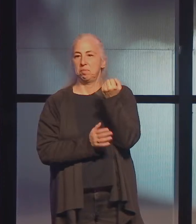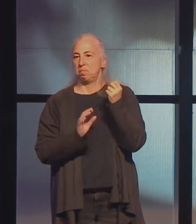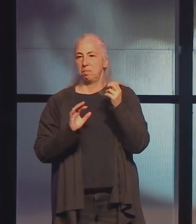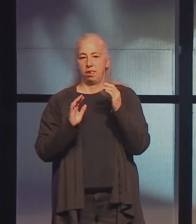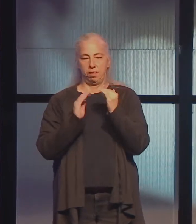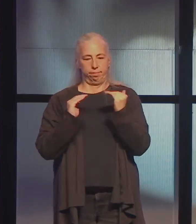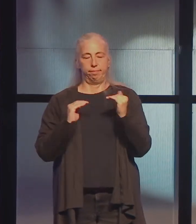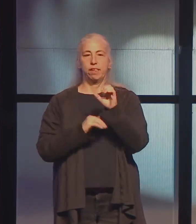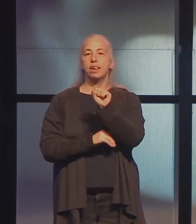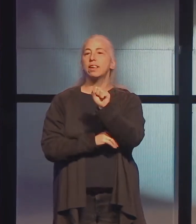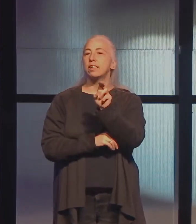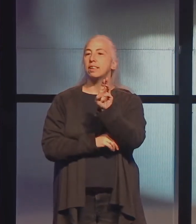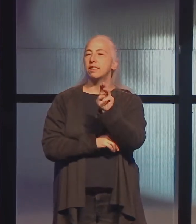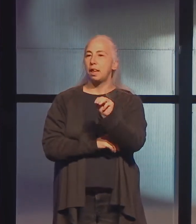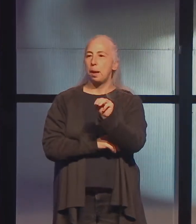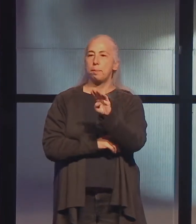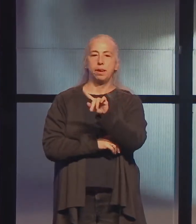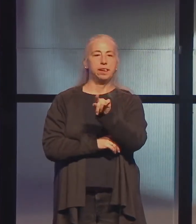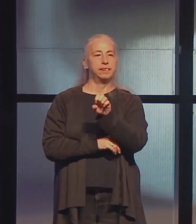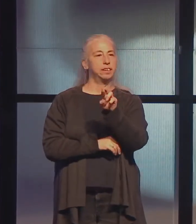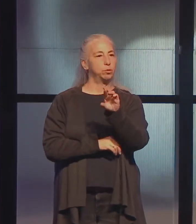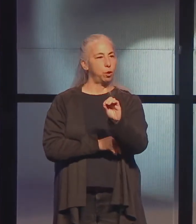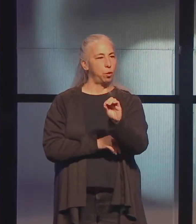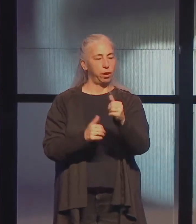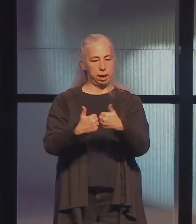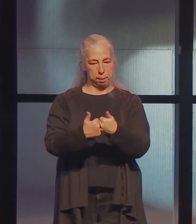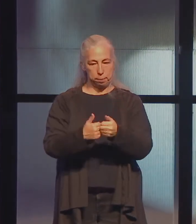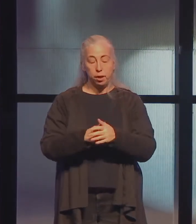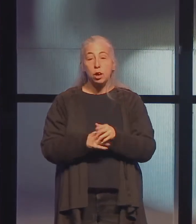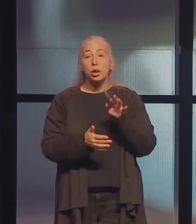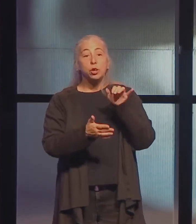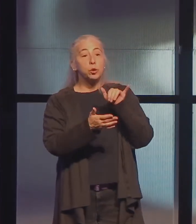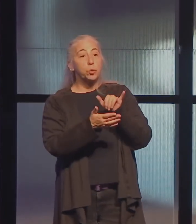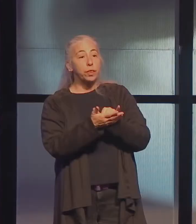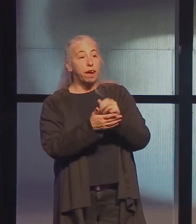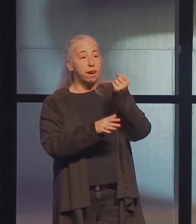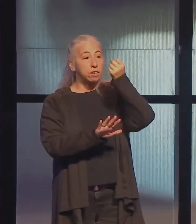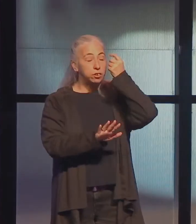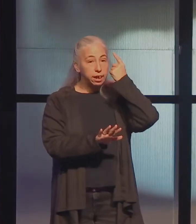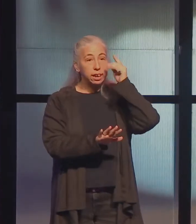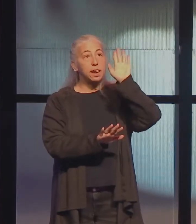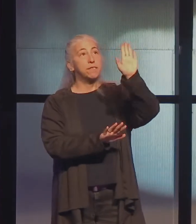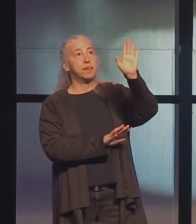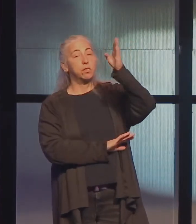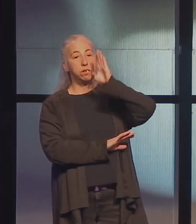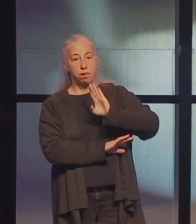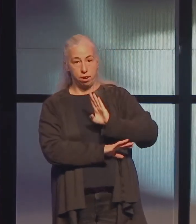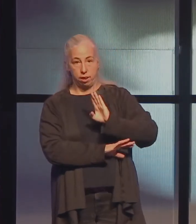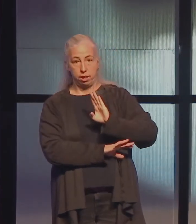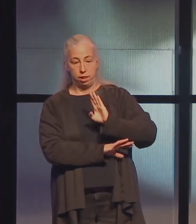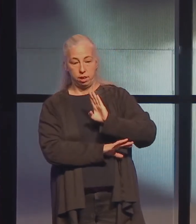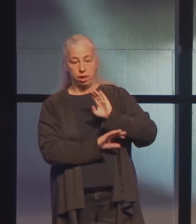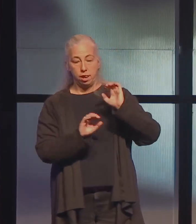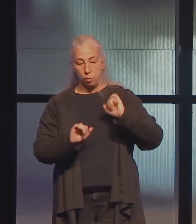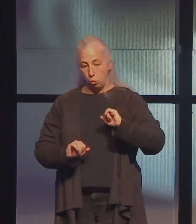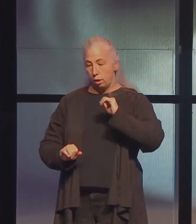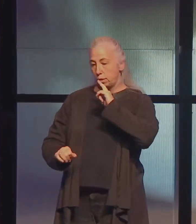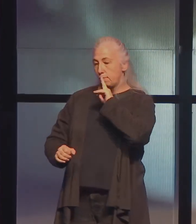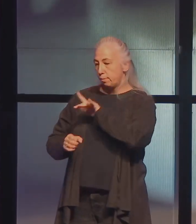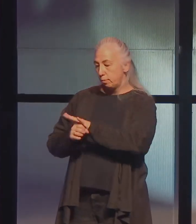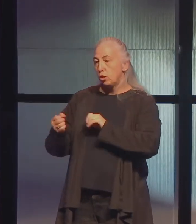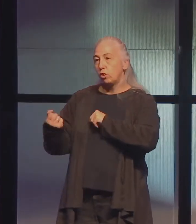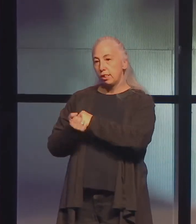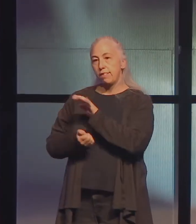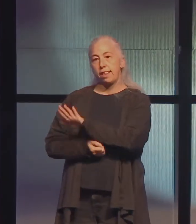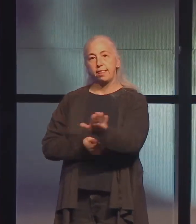This was very natural for them then to use their understanding of the divine to justify their behavior and to